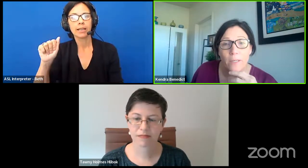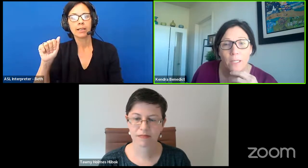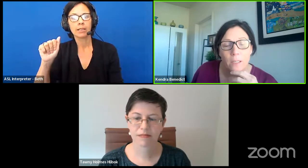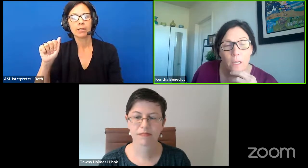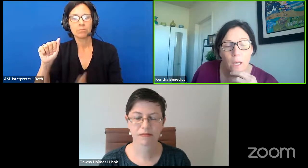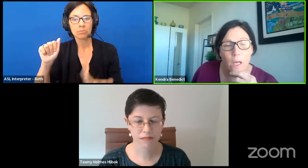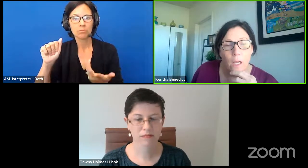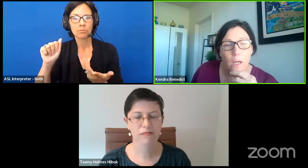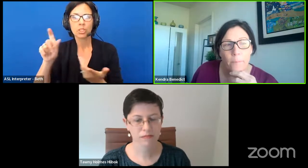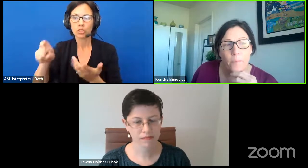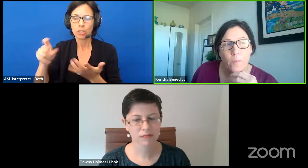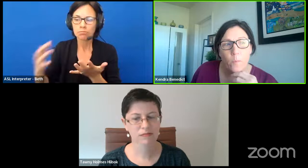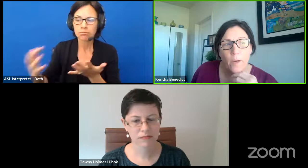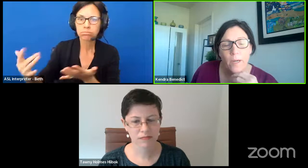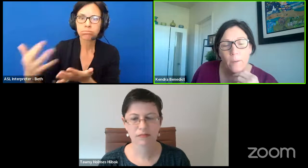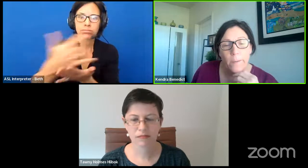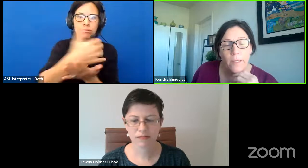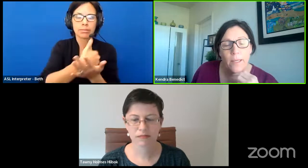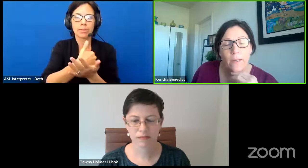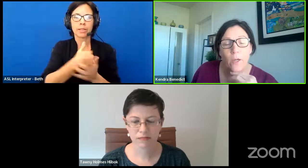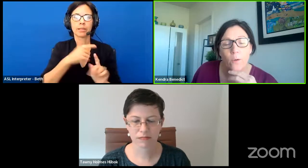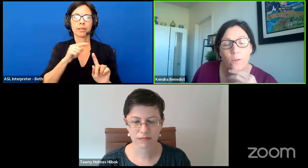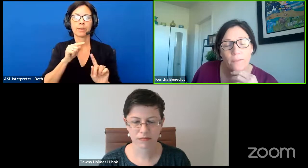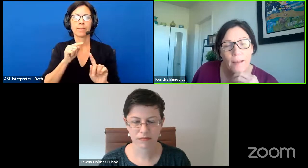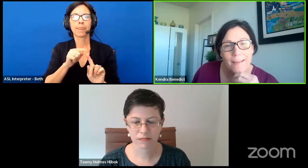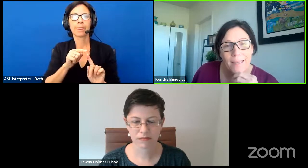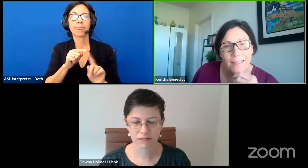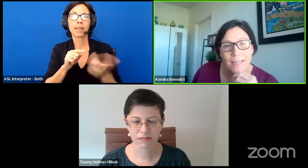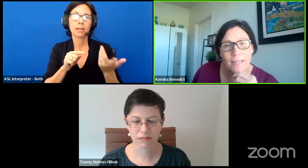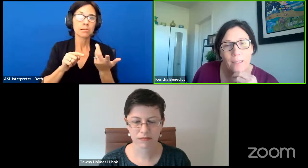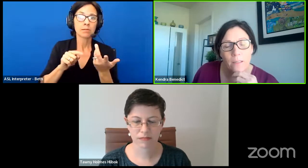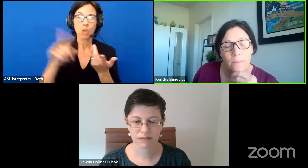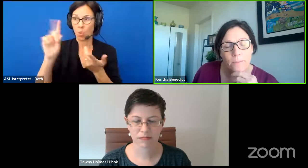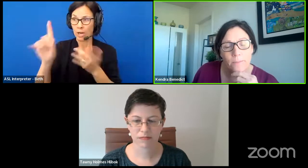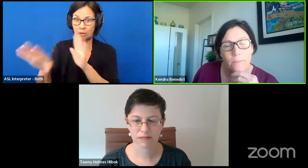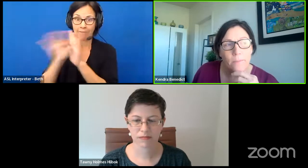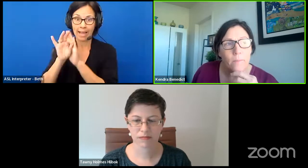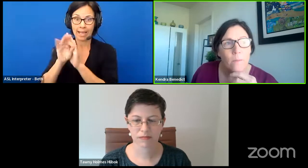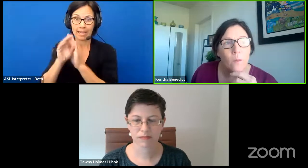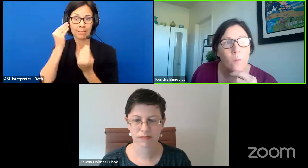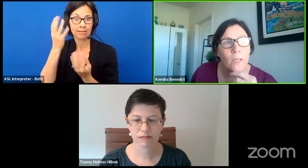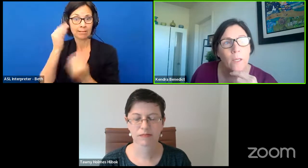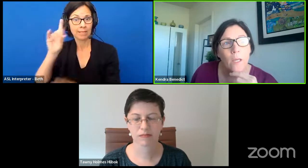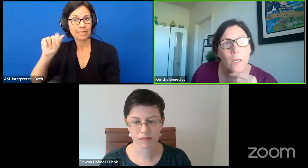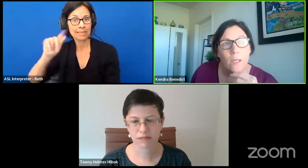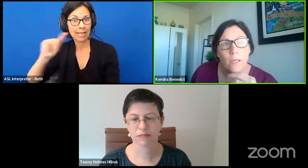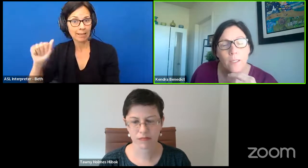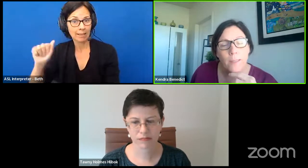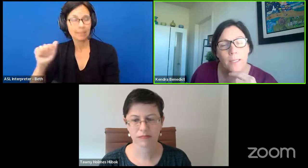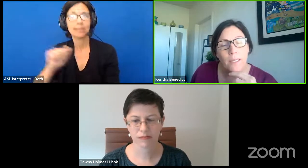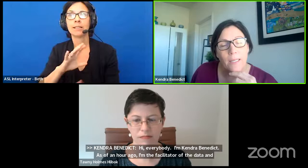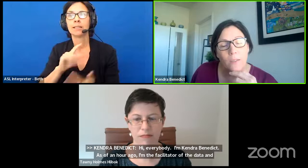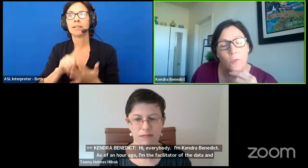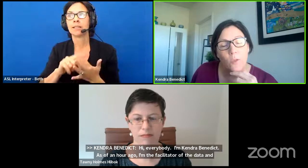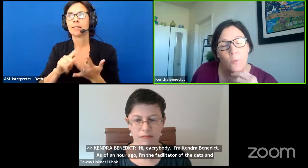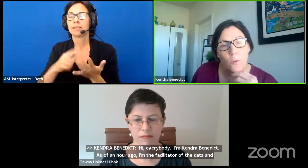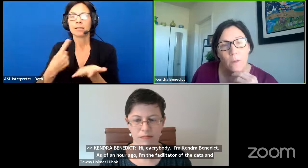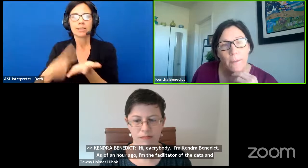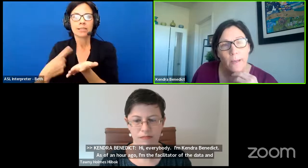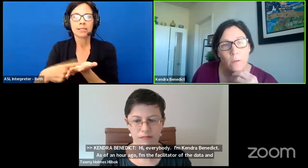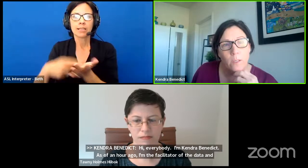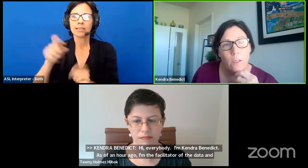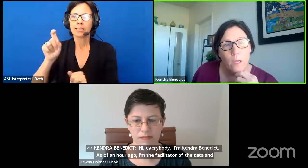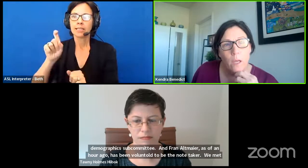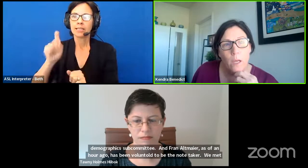be gathering, where we can go to find that data. We talked about the need to know